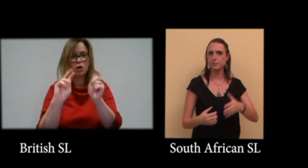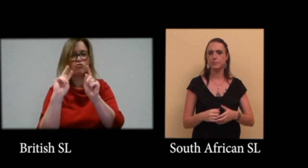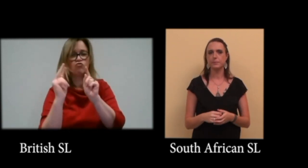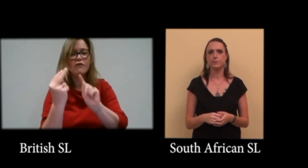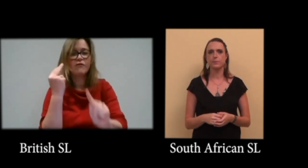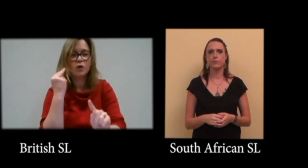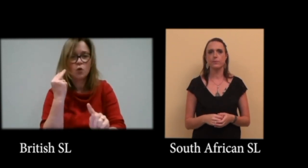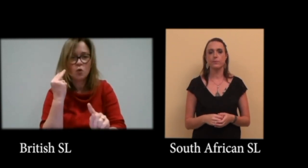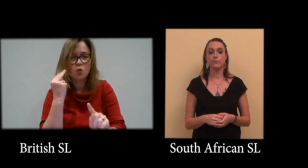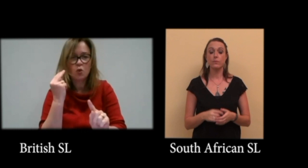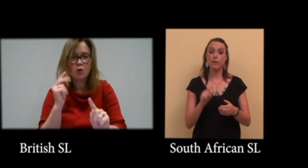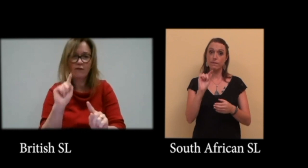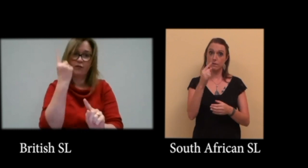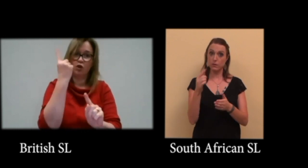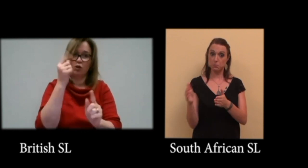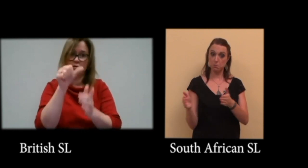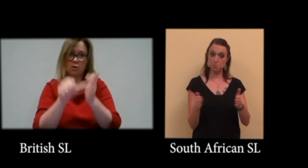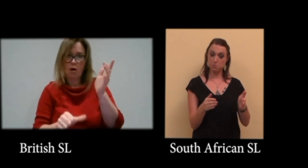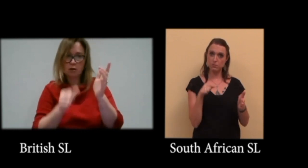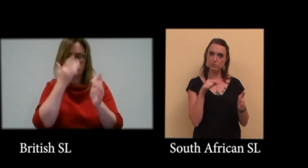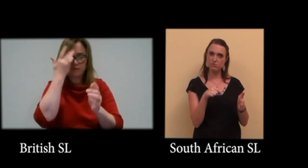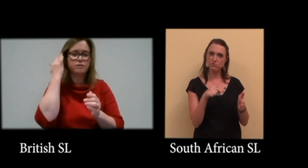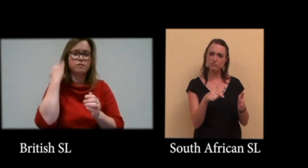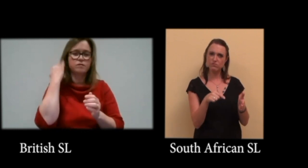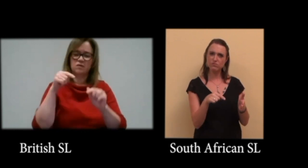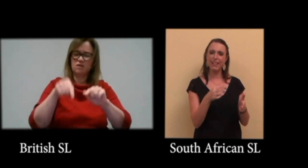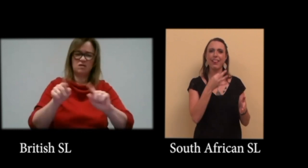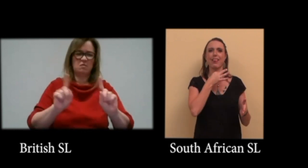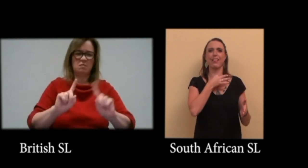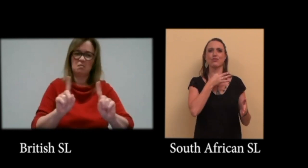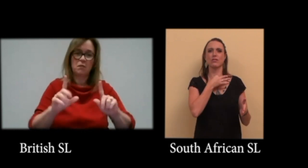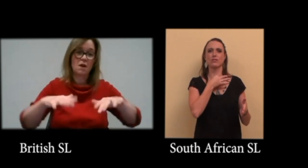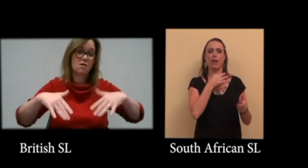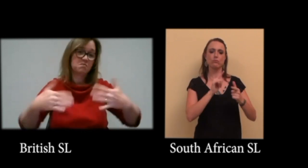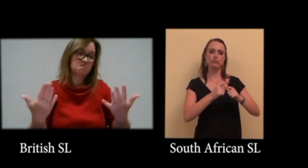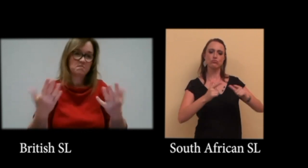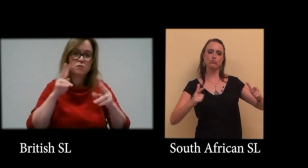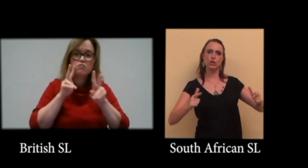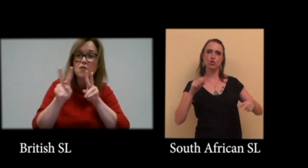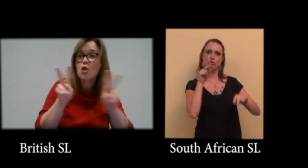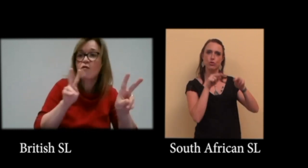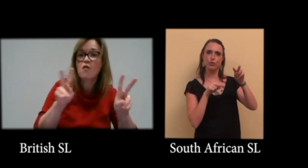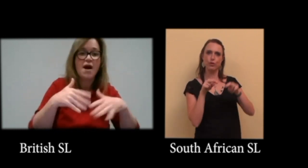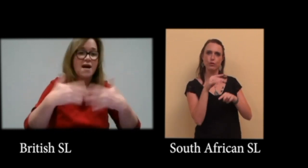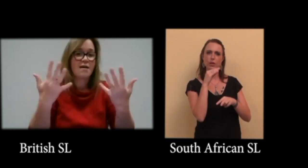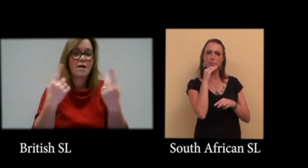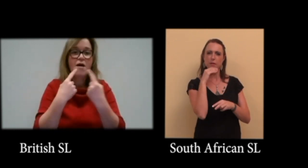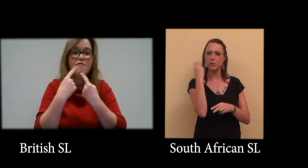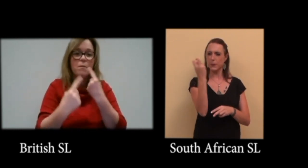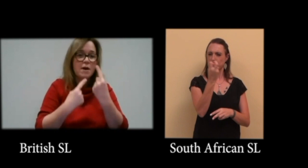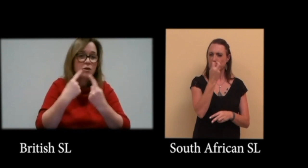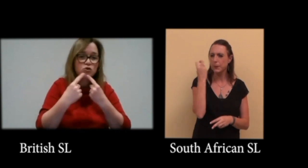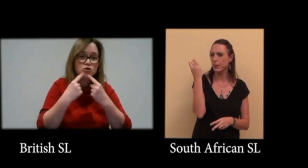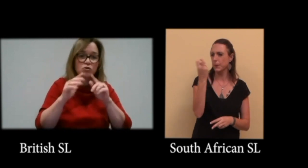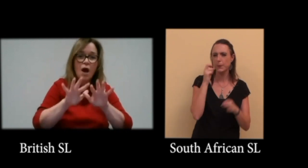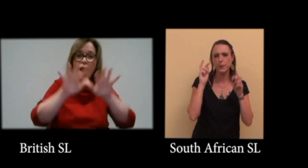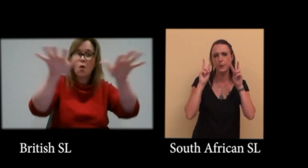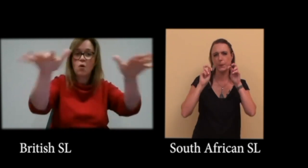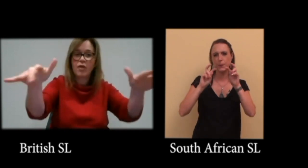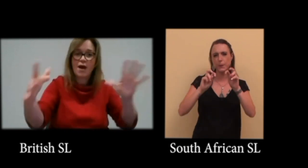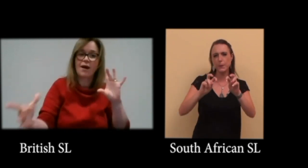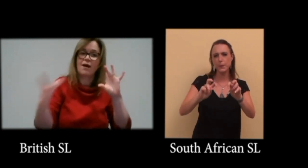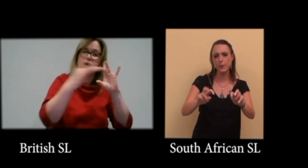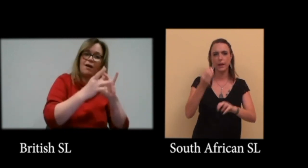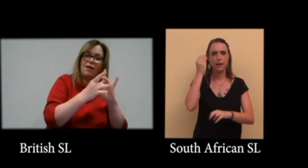differences? So the first part of my PhD was to do a literature review. So to look for